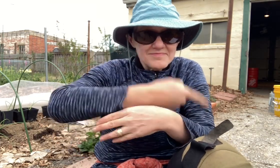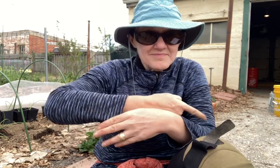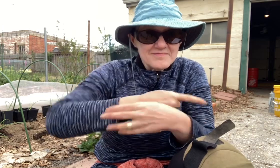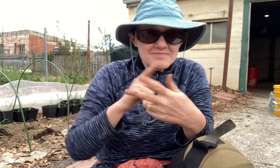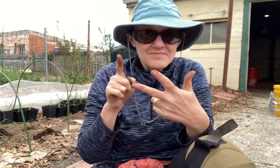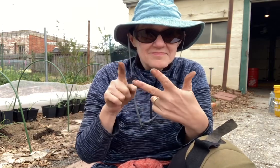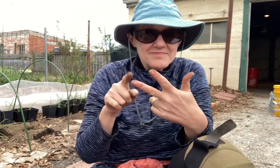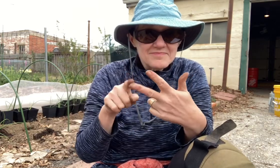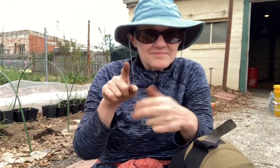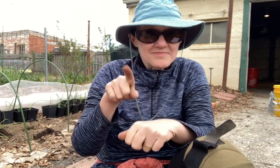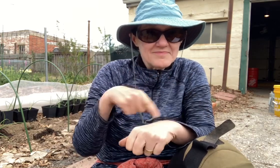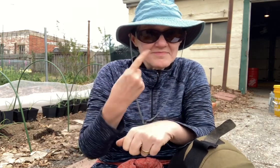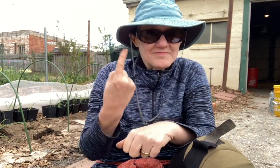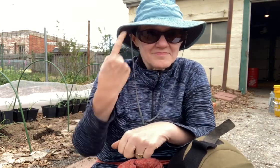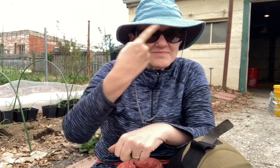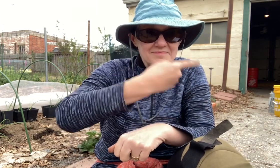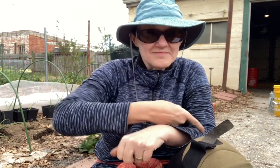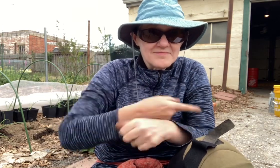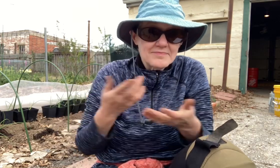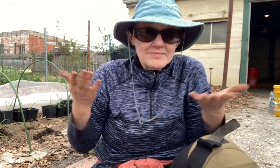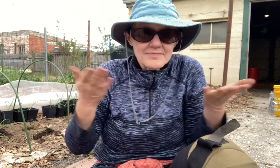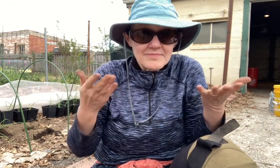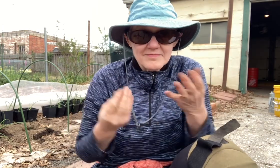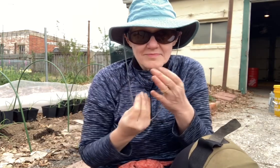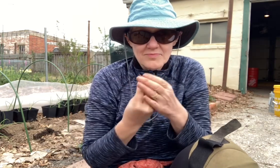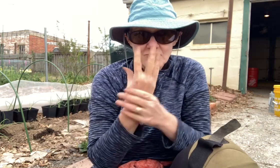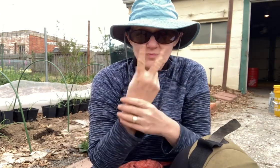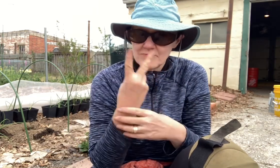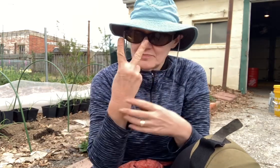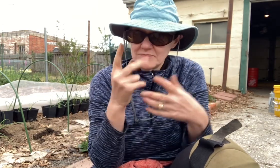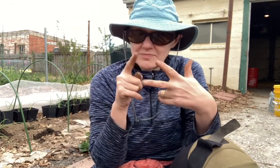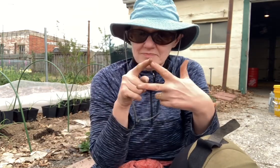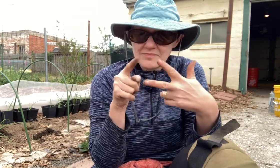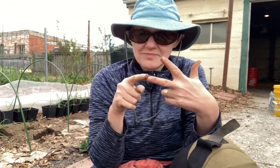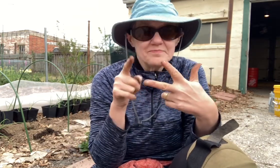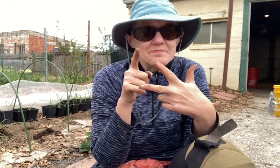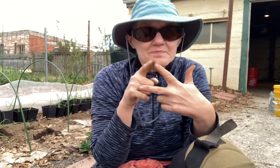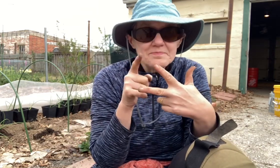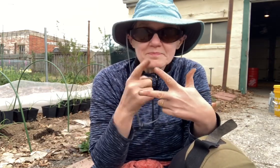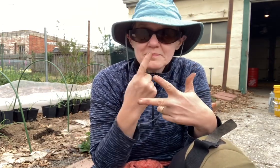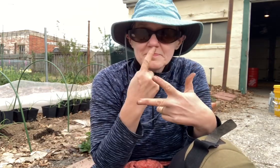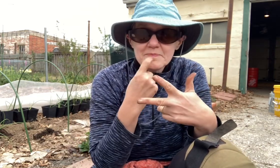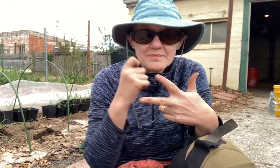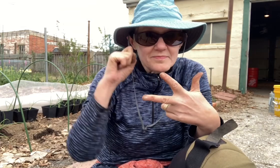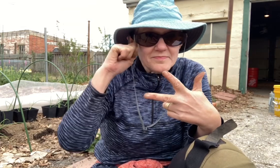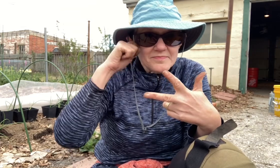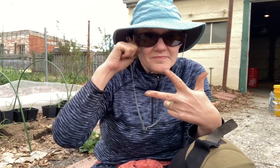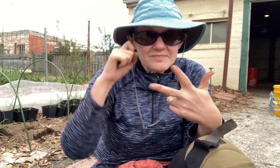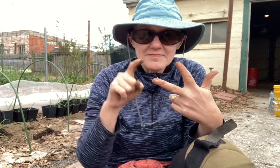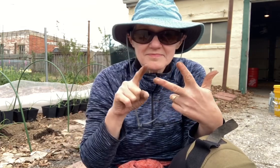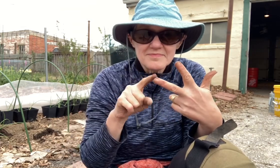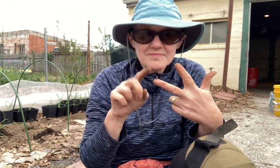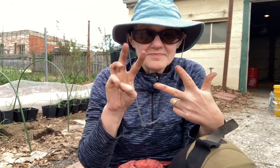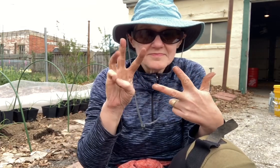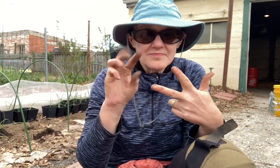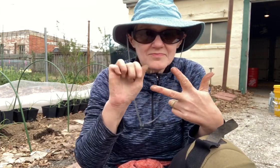intermediate day, and long day. And here I can grow the intermediate and the long day. The red are